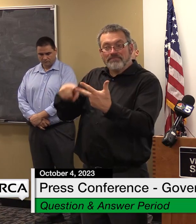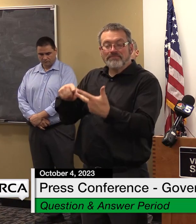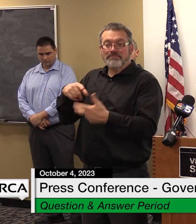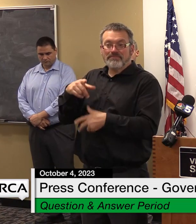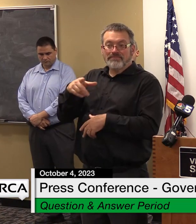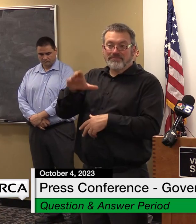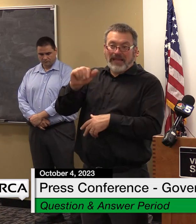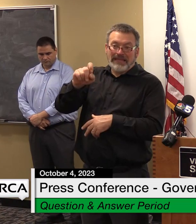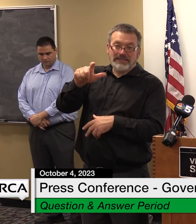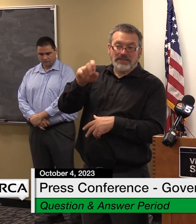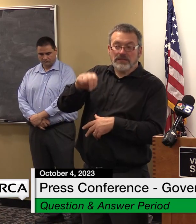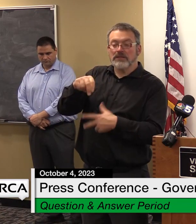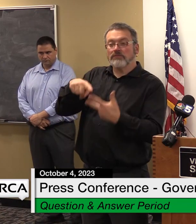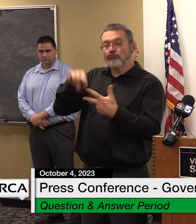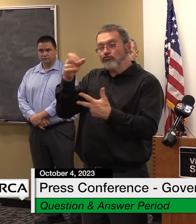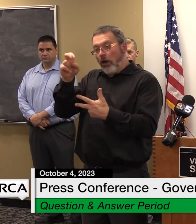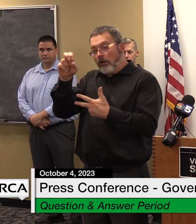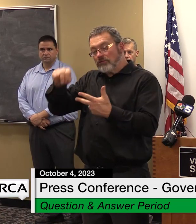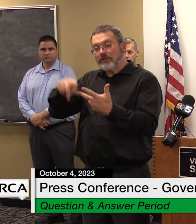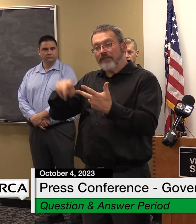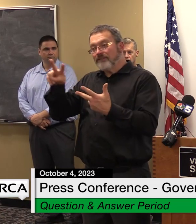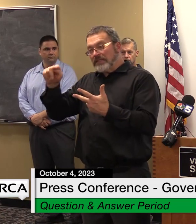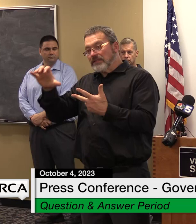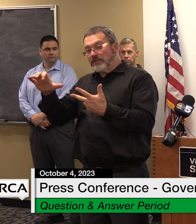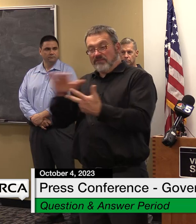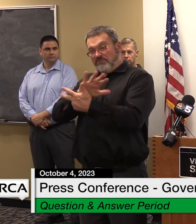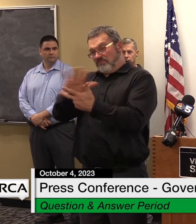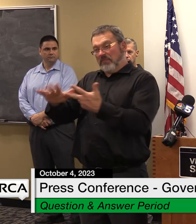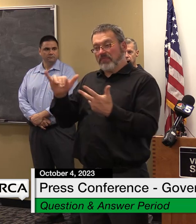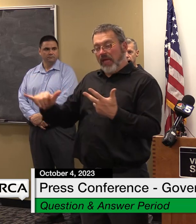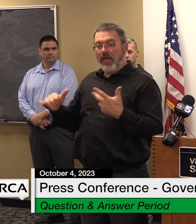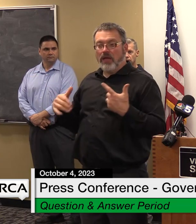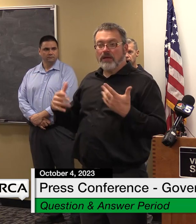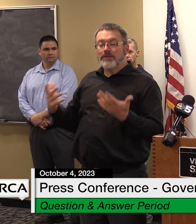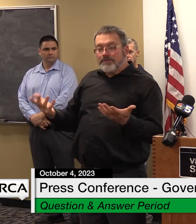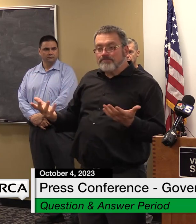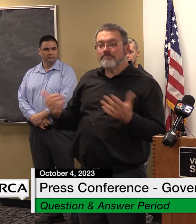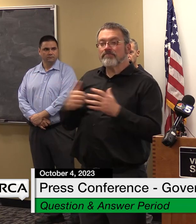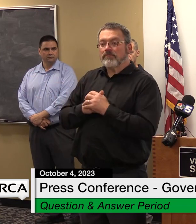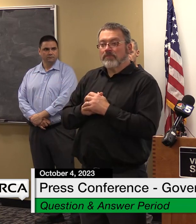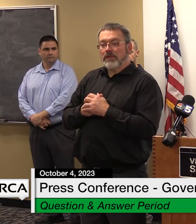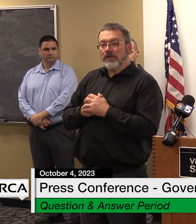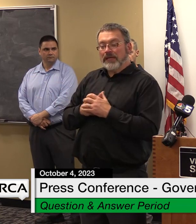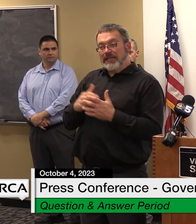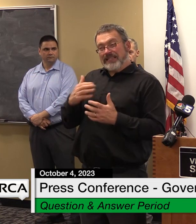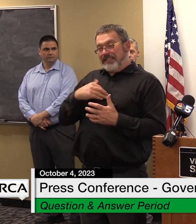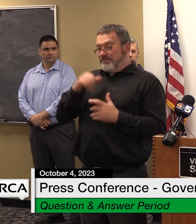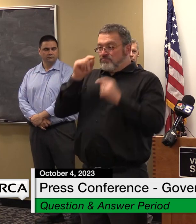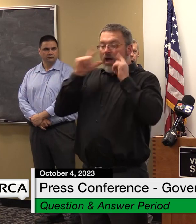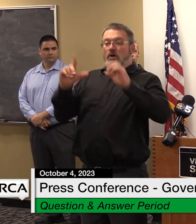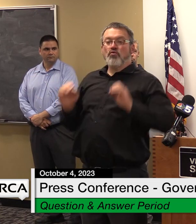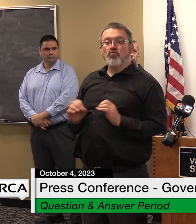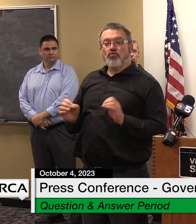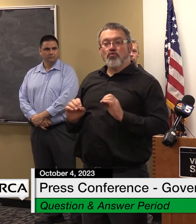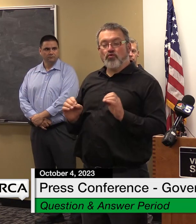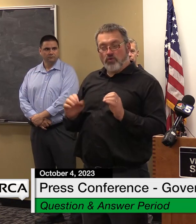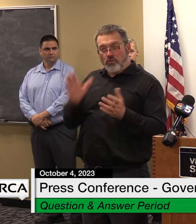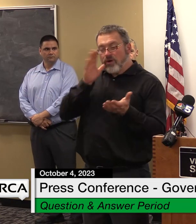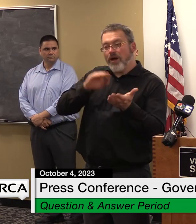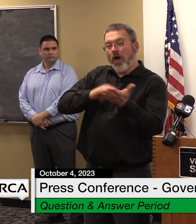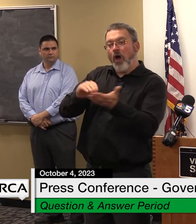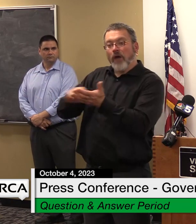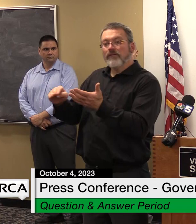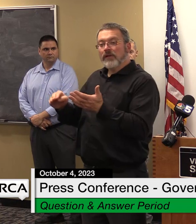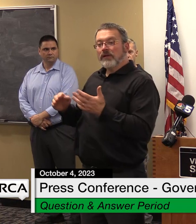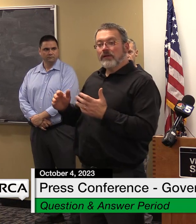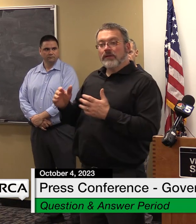So it's no surprise that there's some layoffs. I look at it from a business